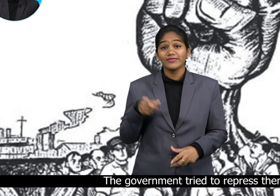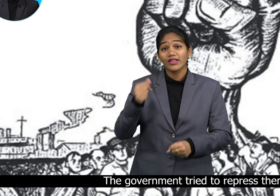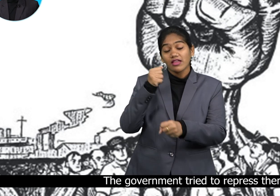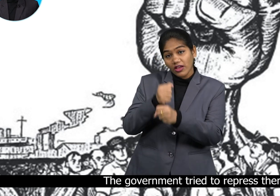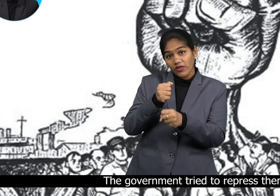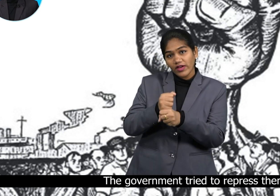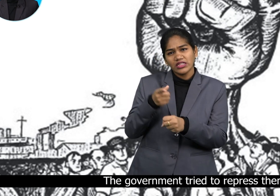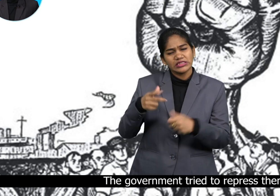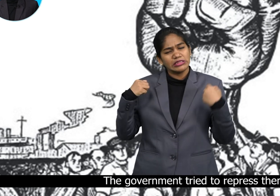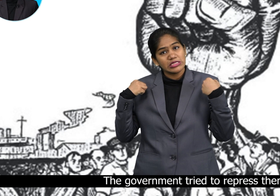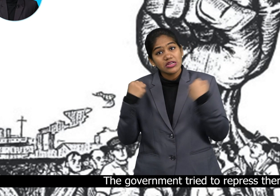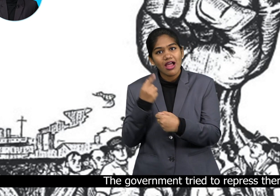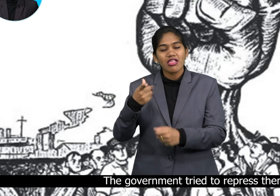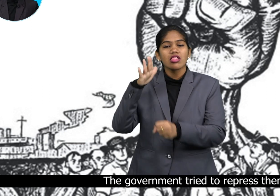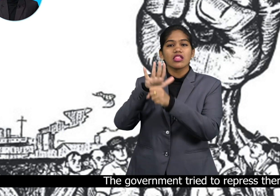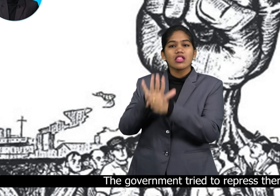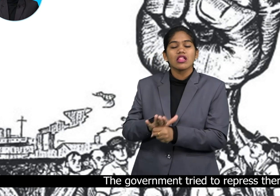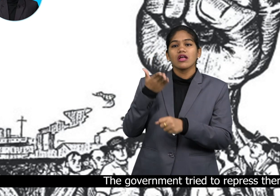The government tried to repress them.